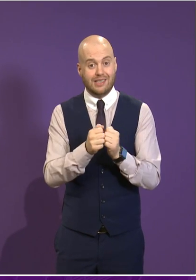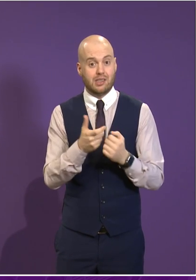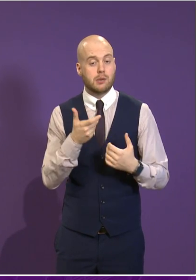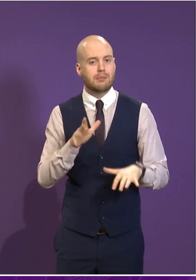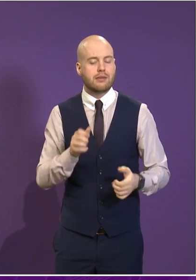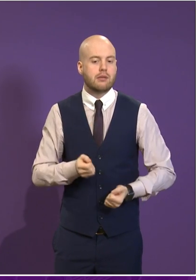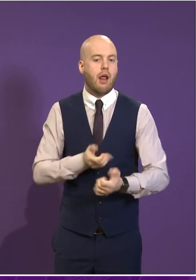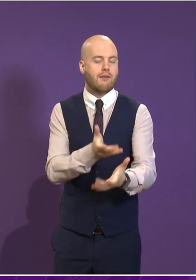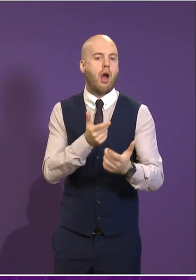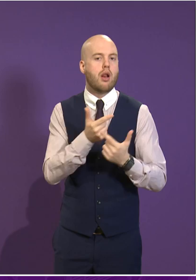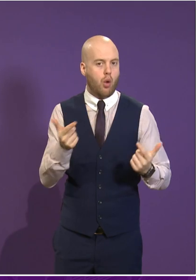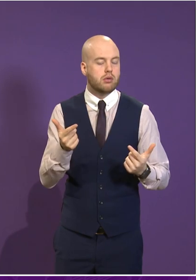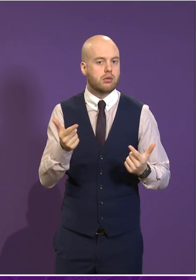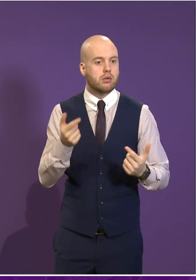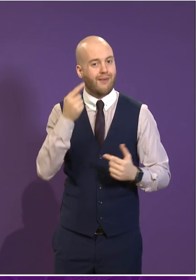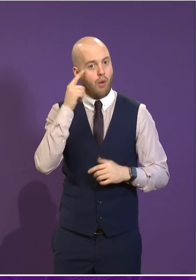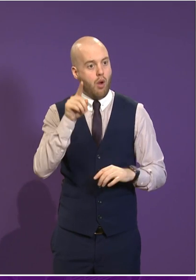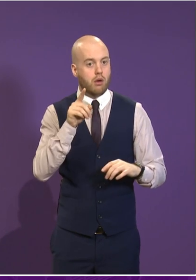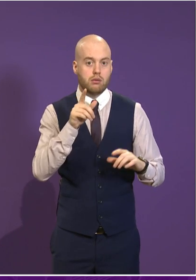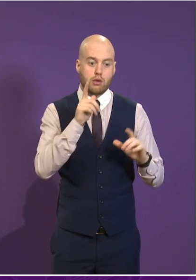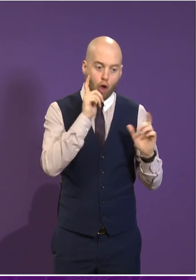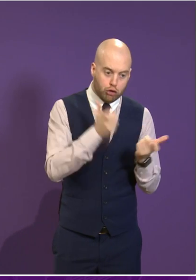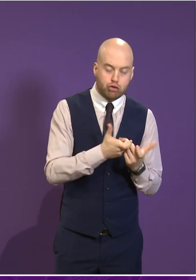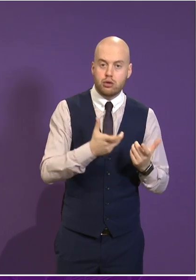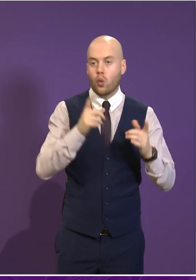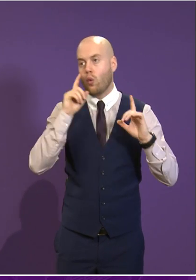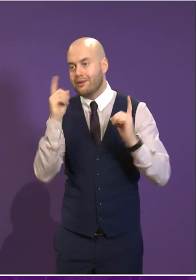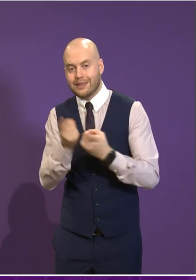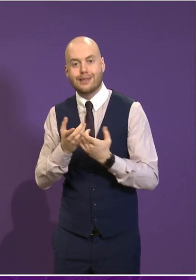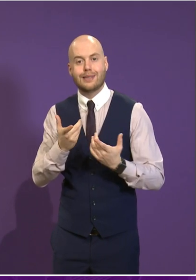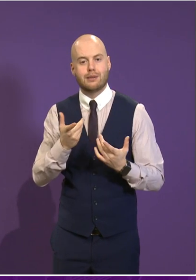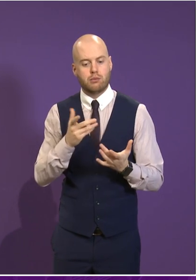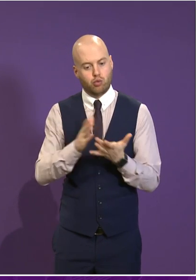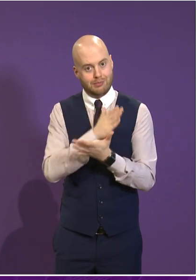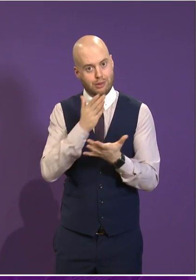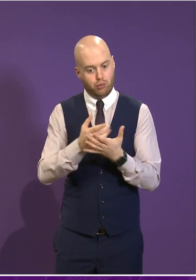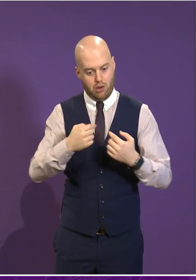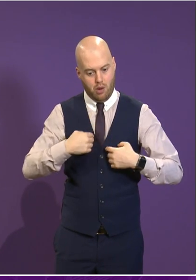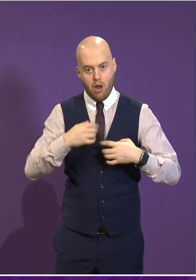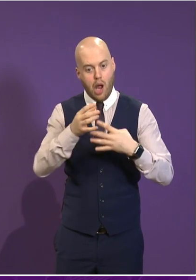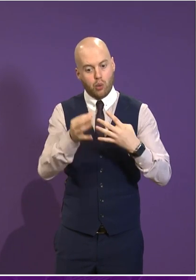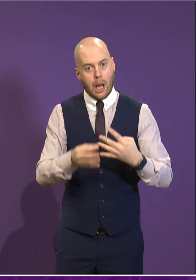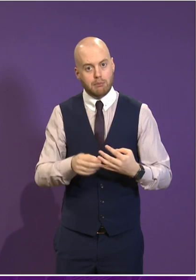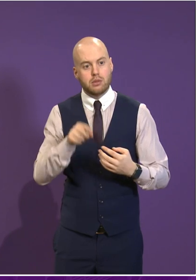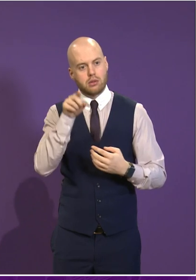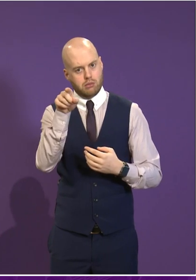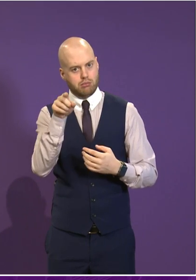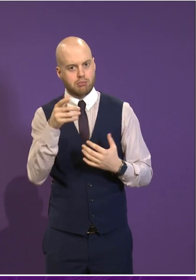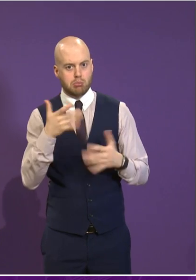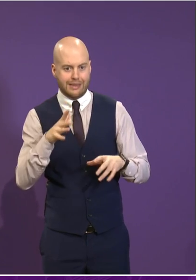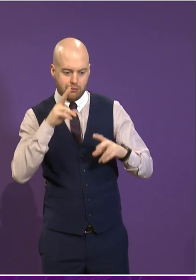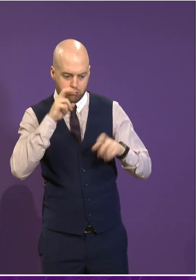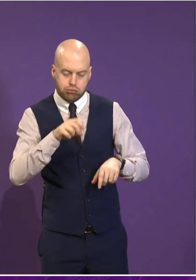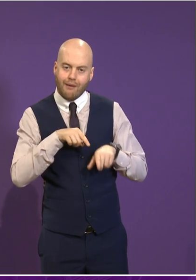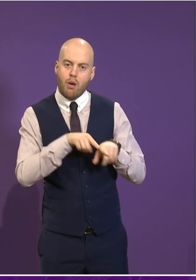for universities and colleges, to ensure that we are looking at the outcomes and to have that baseline analysis,